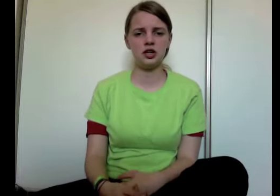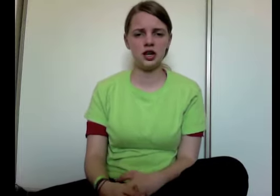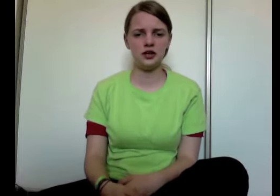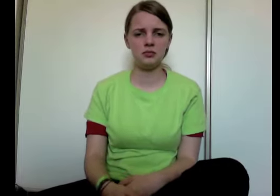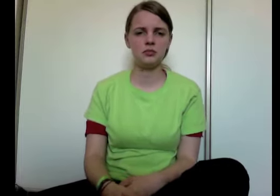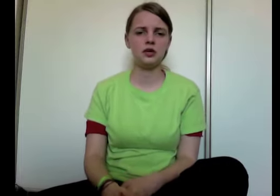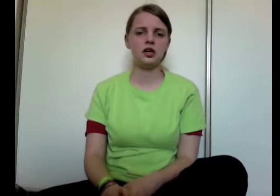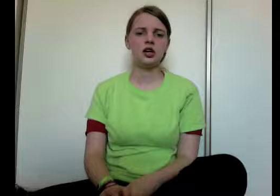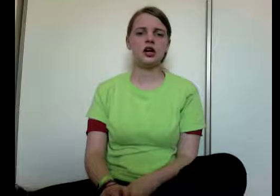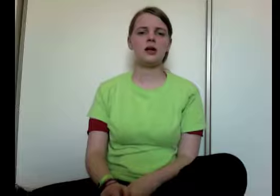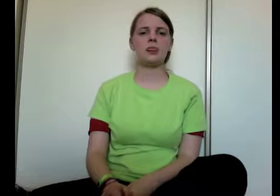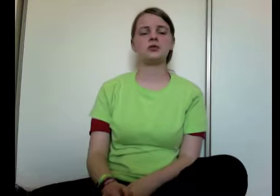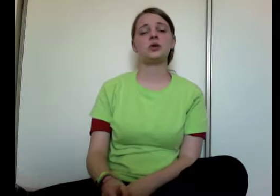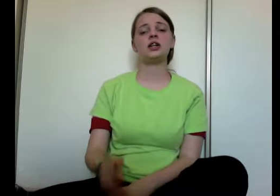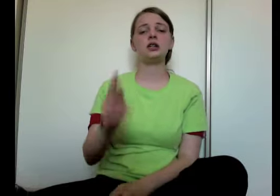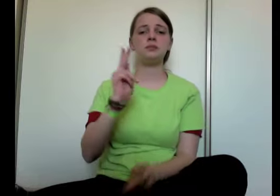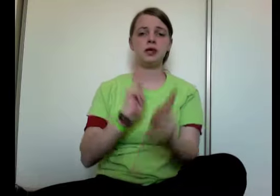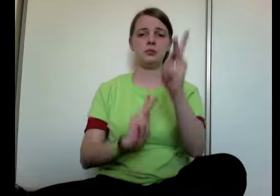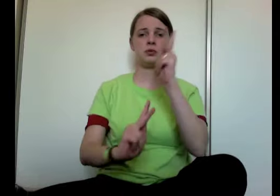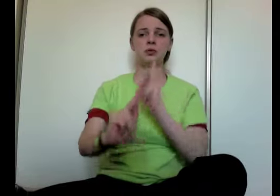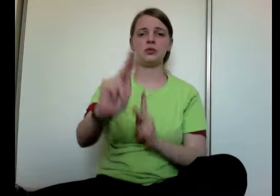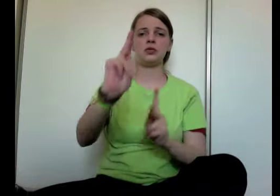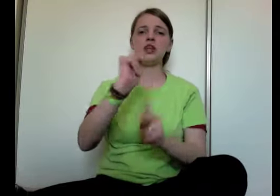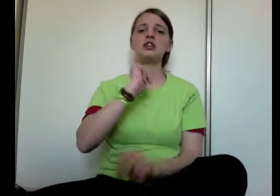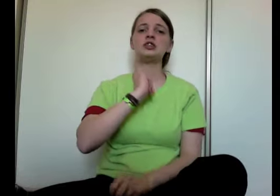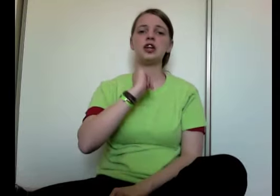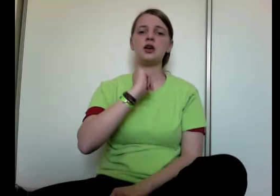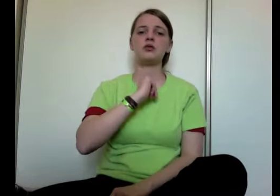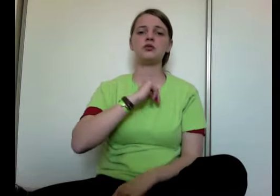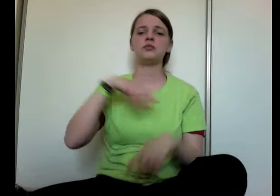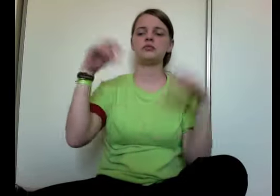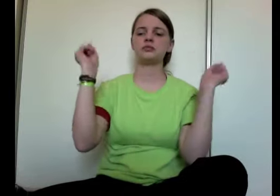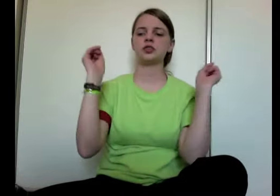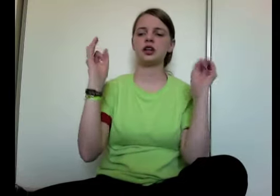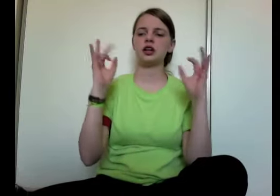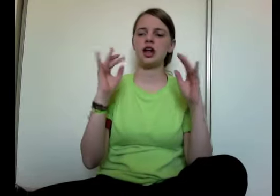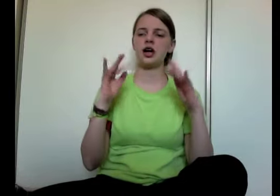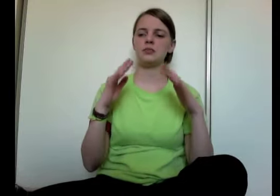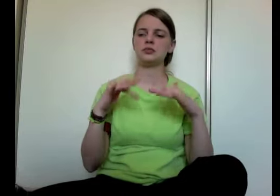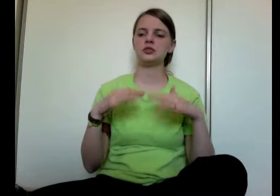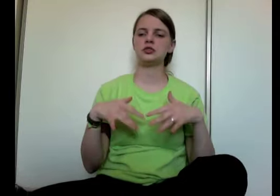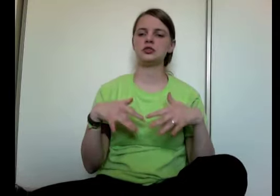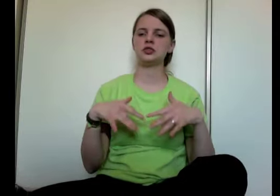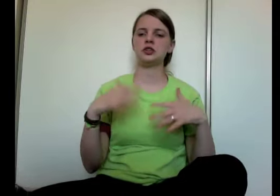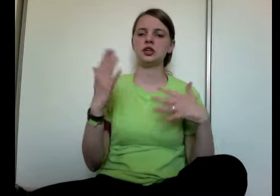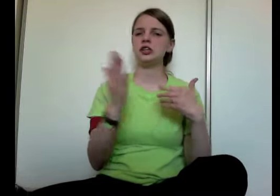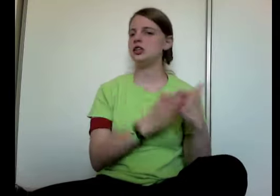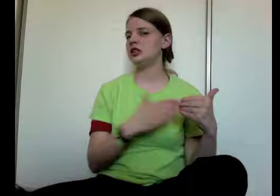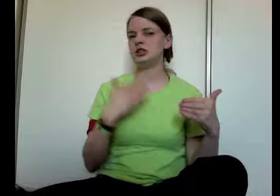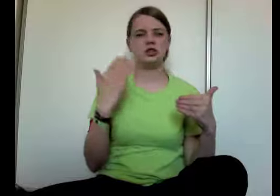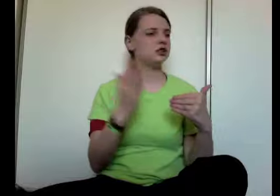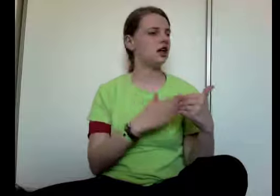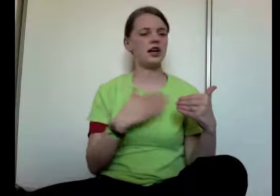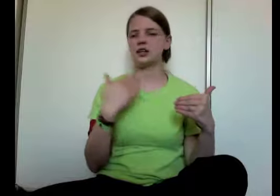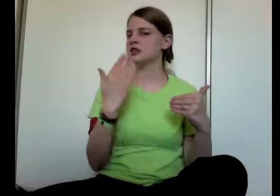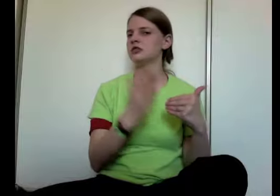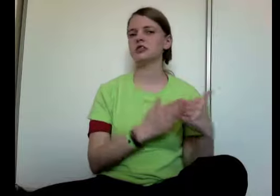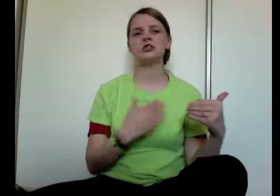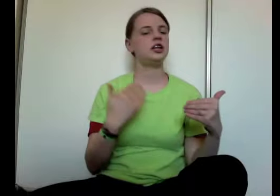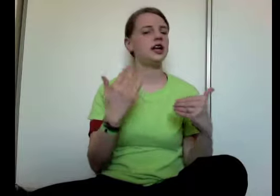day. So I did people, self, collapse, EASY-neg. Neg